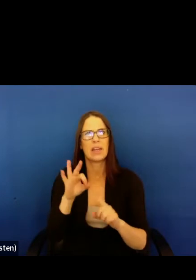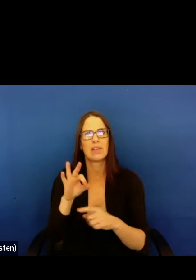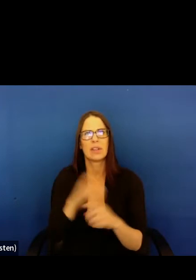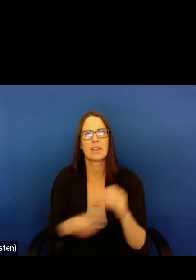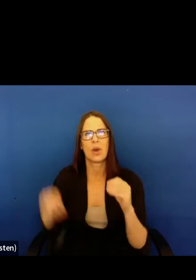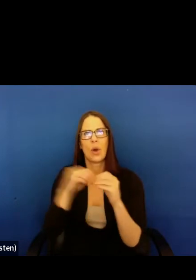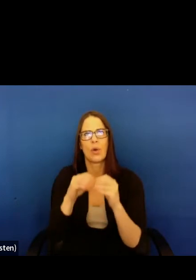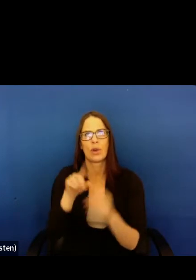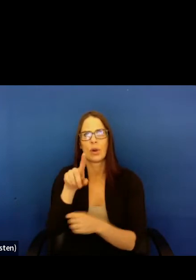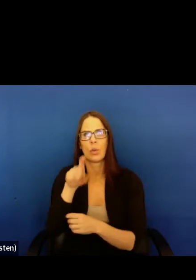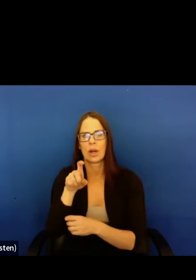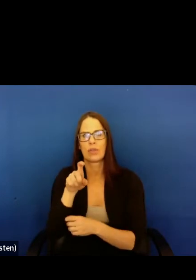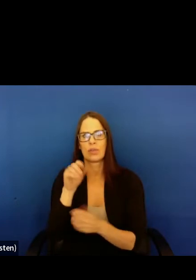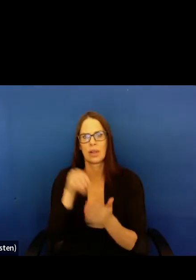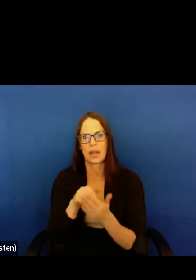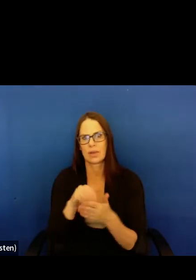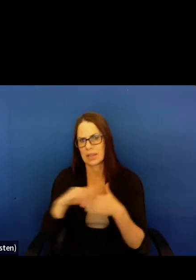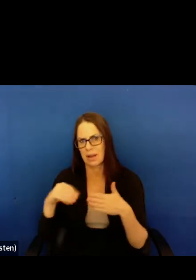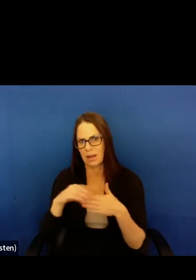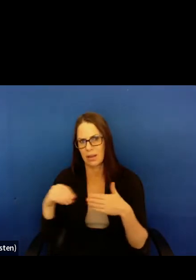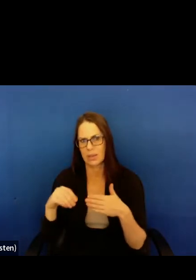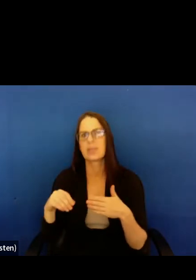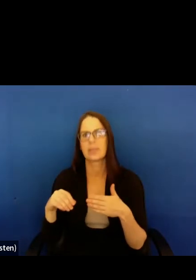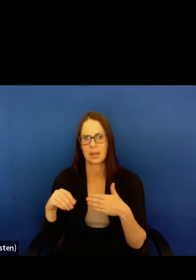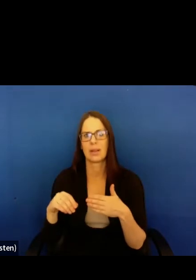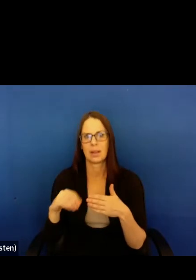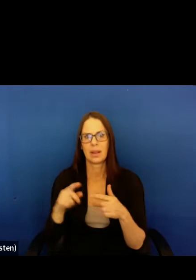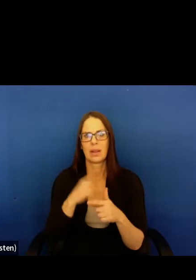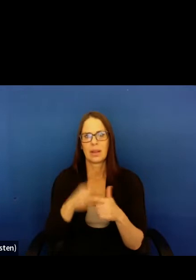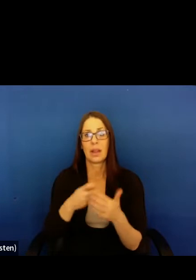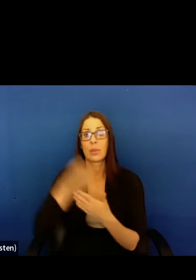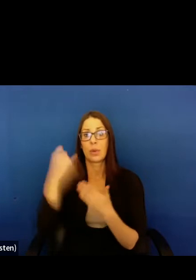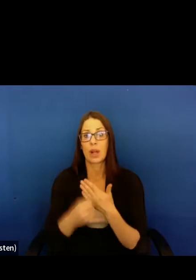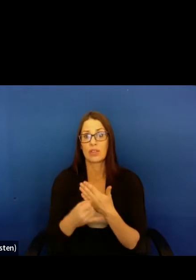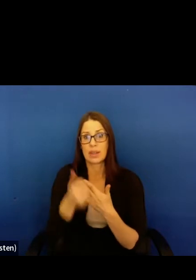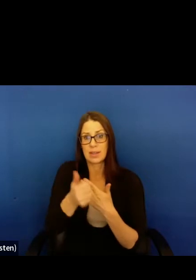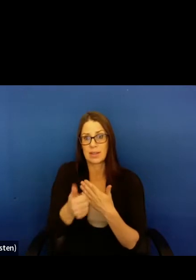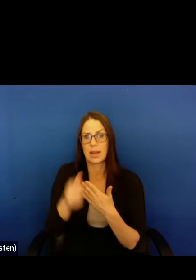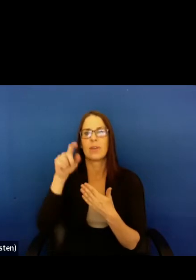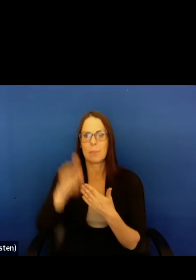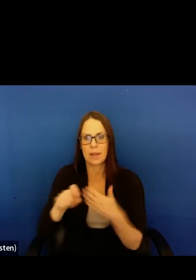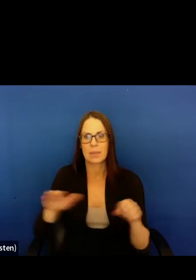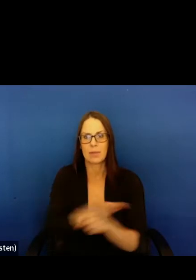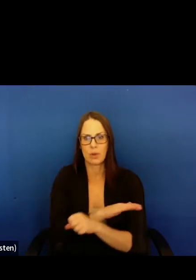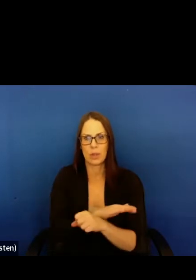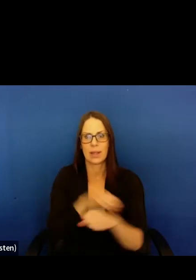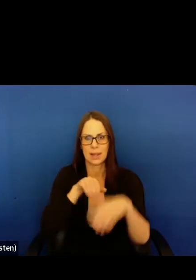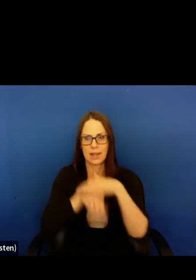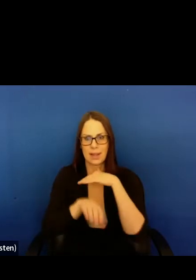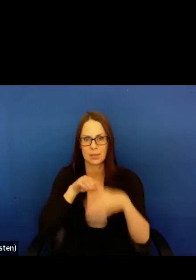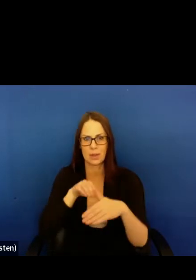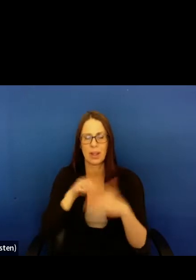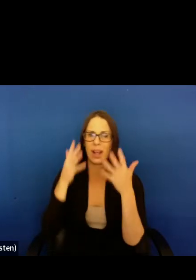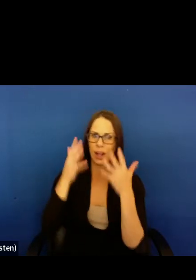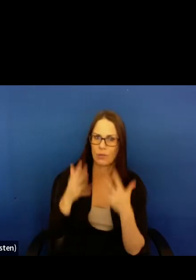$100,000 that would need the project itself to be fully accessible. Now, unfortunately, that doesn't mean that the